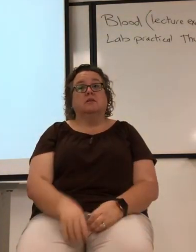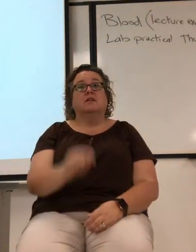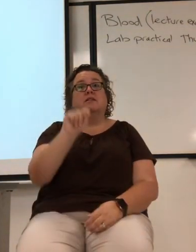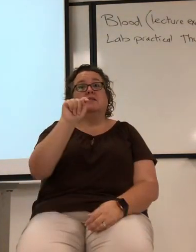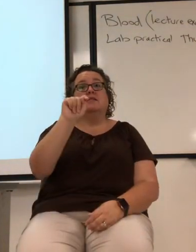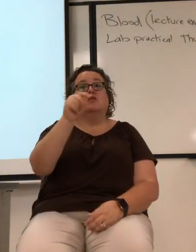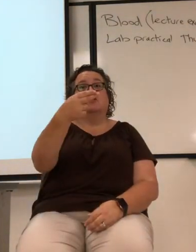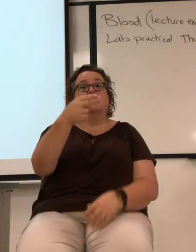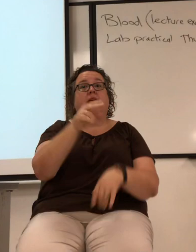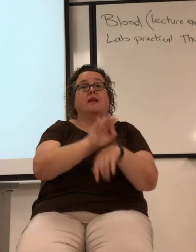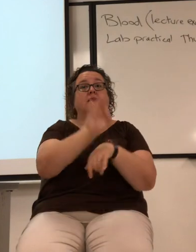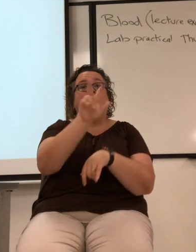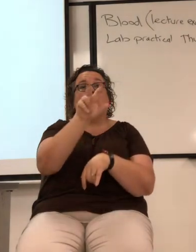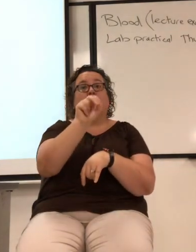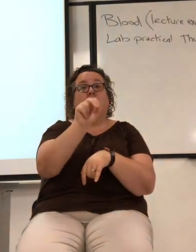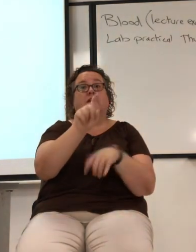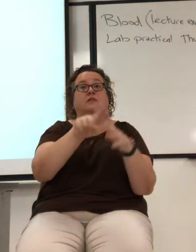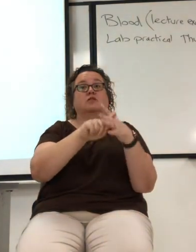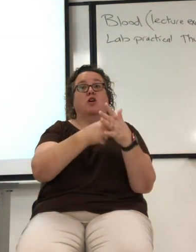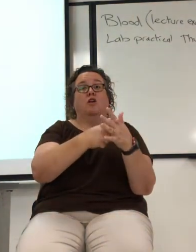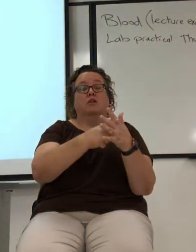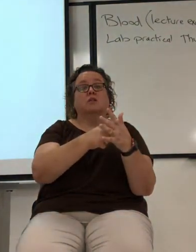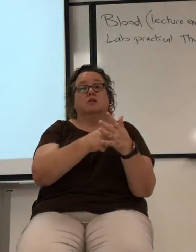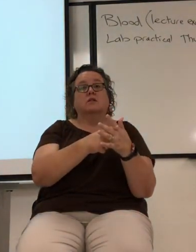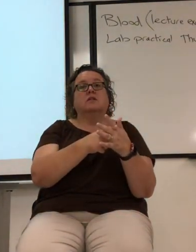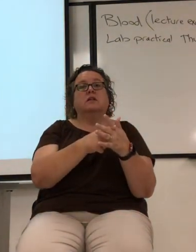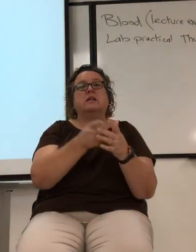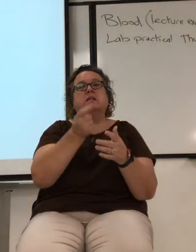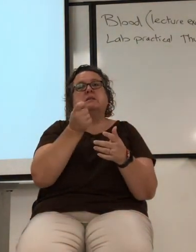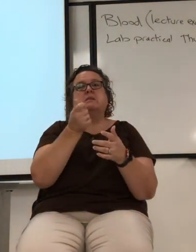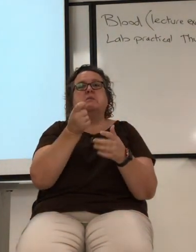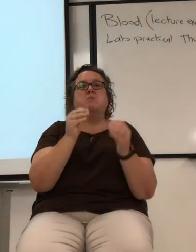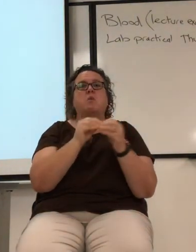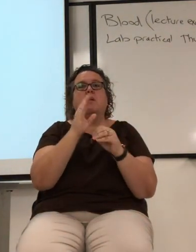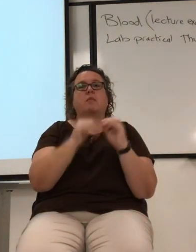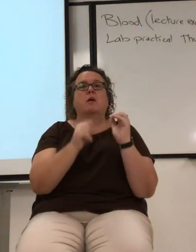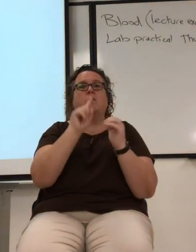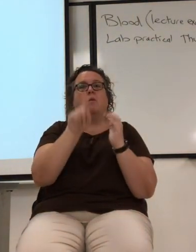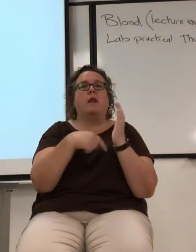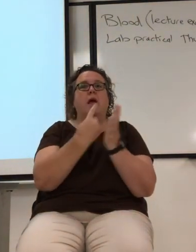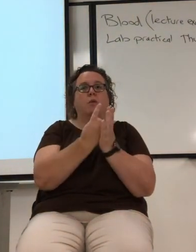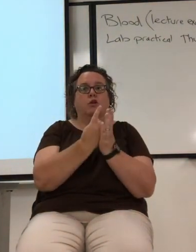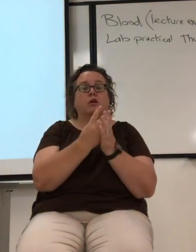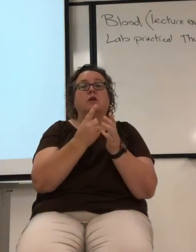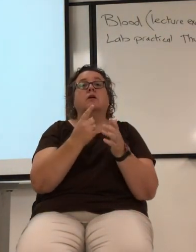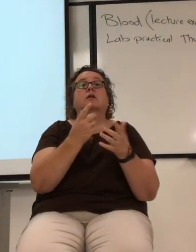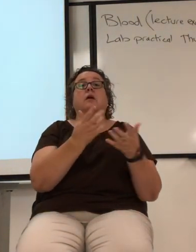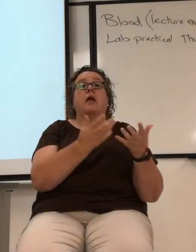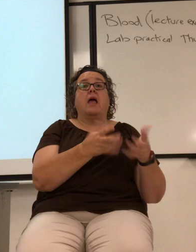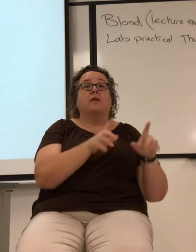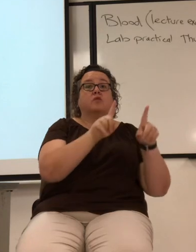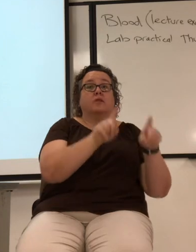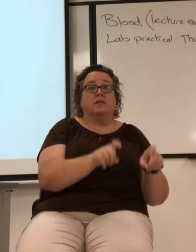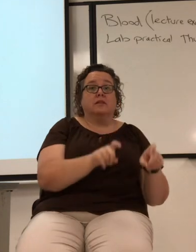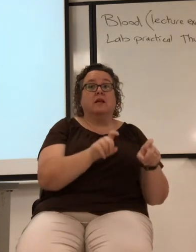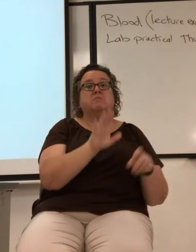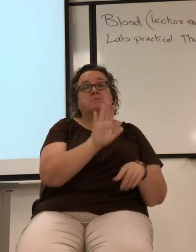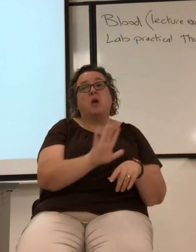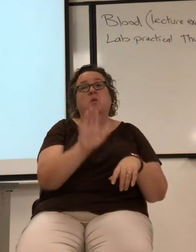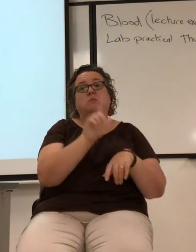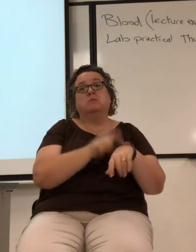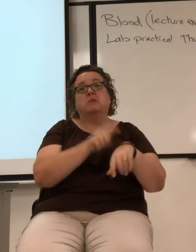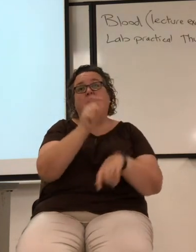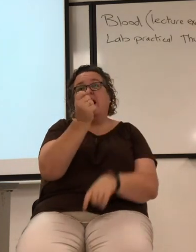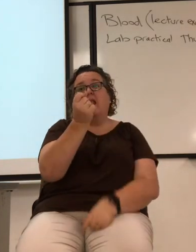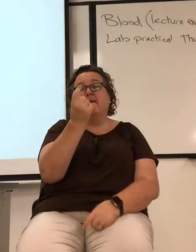9:30 start. We took the first one, it takes a little more than an hour. And after that, around 11